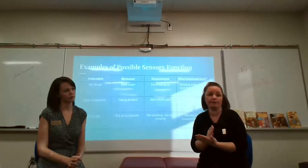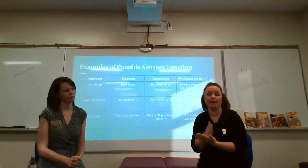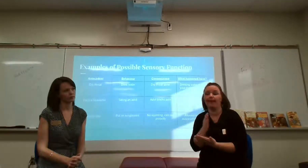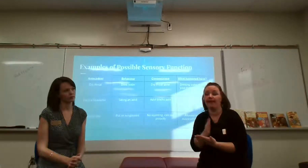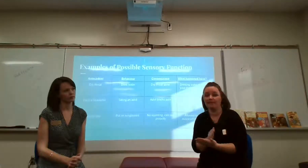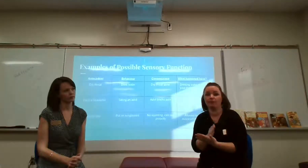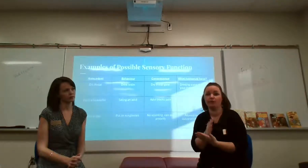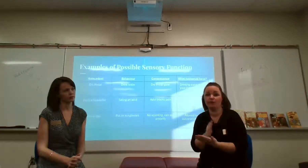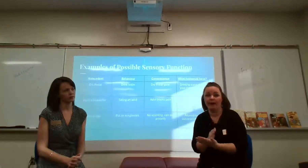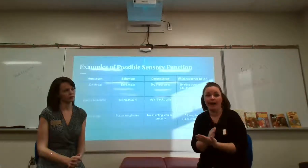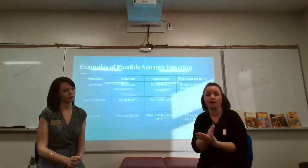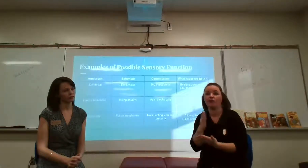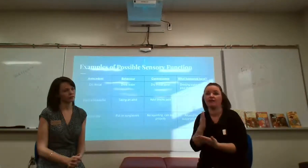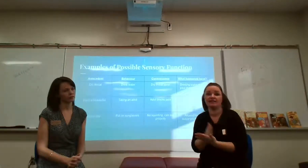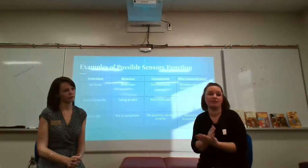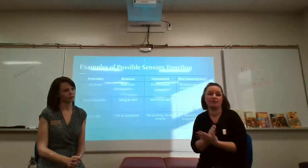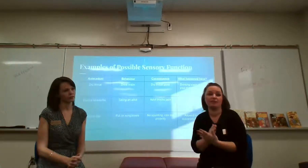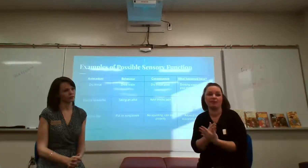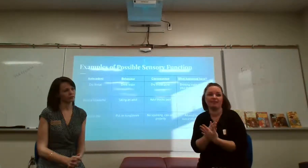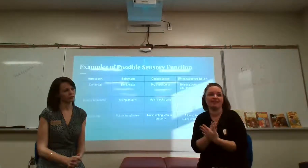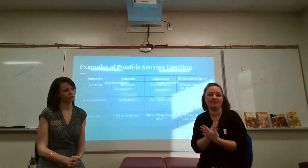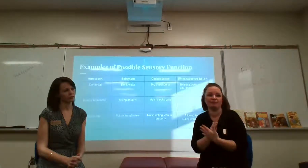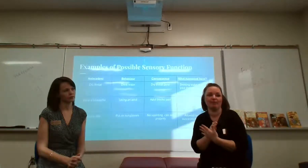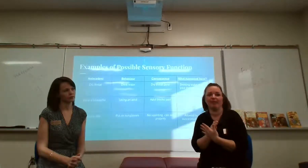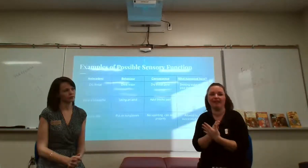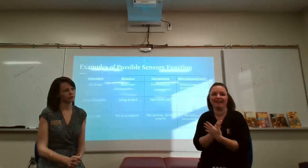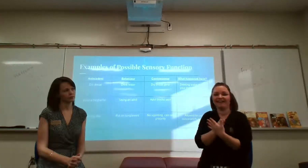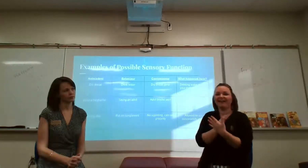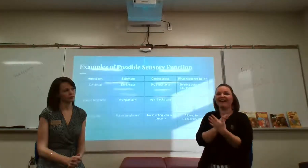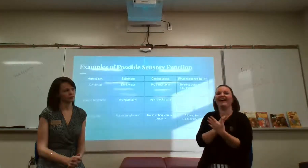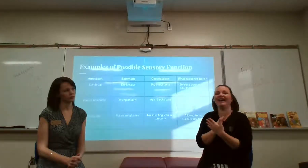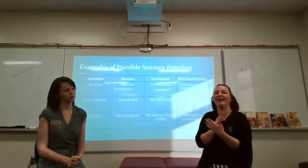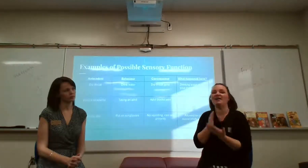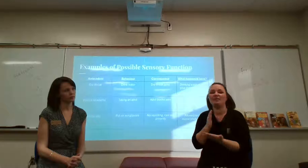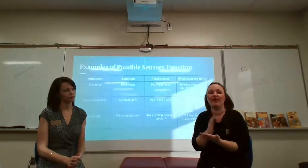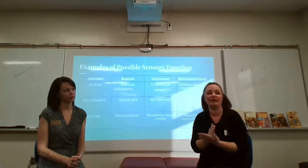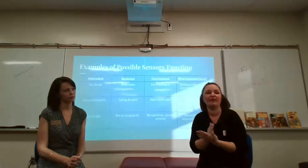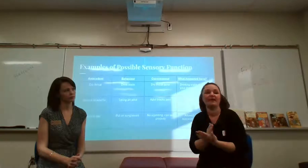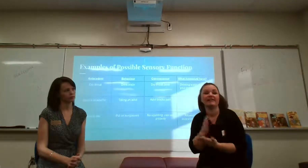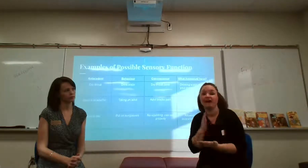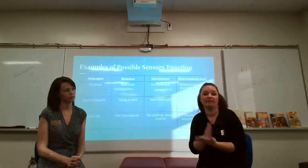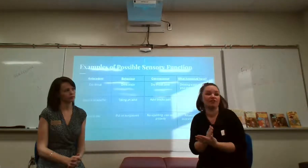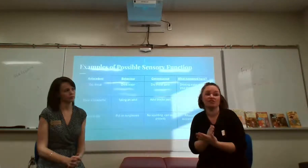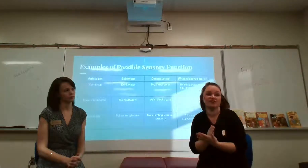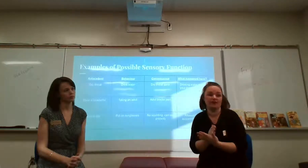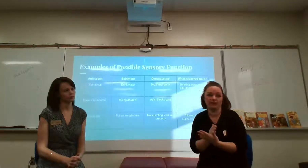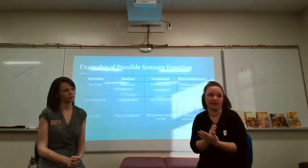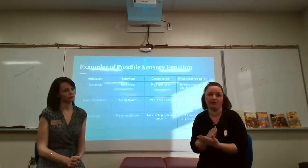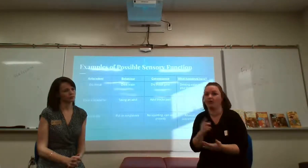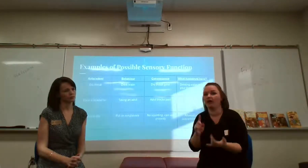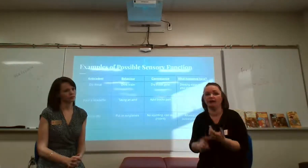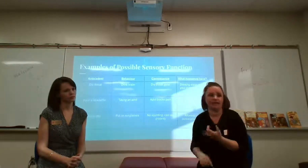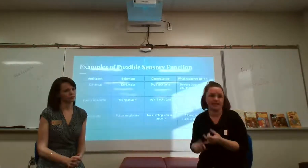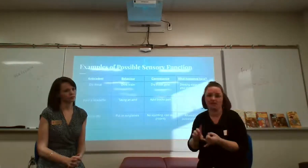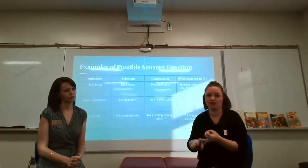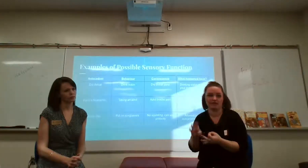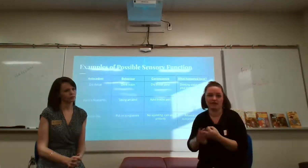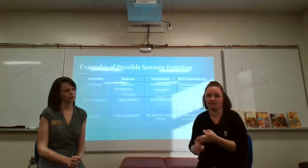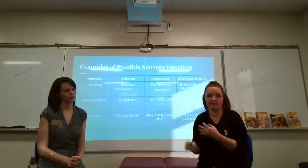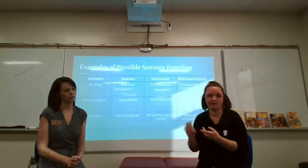That behavior will come back or a different one will replace it and you might not like it. Why? Because that function's not going anywhere. We all need attention, escape, tangible,